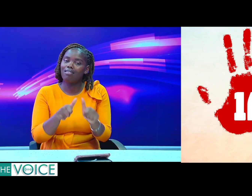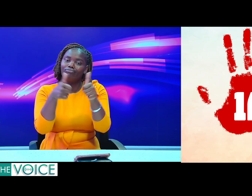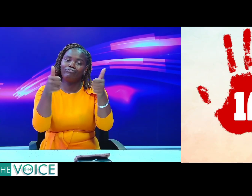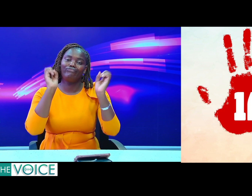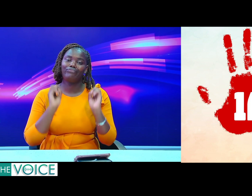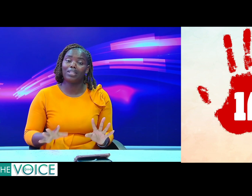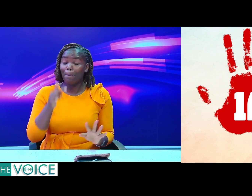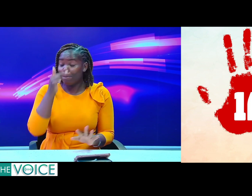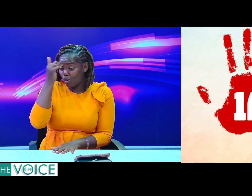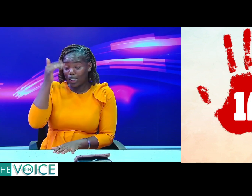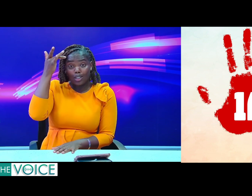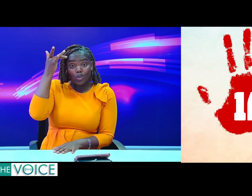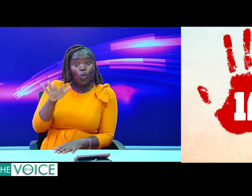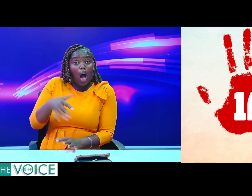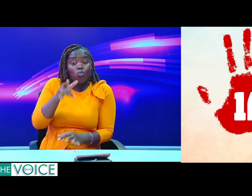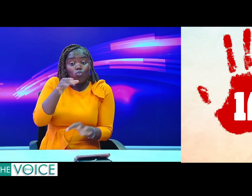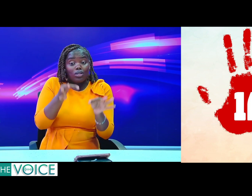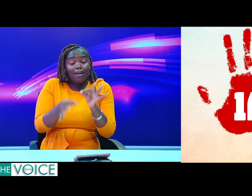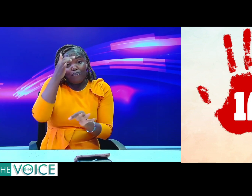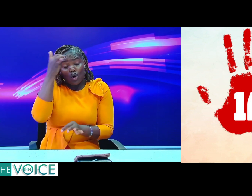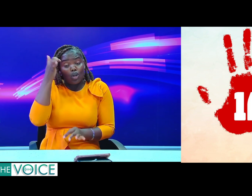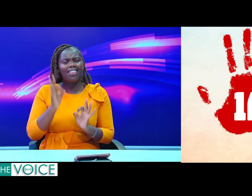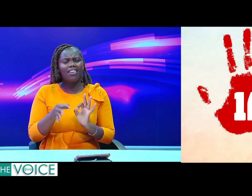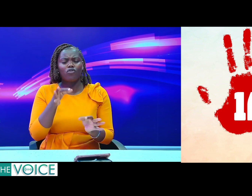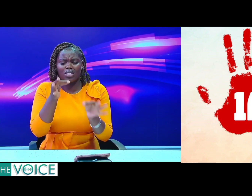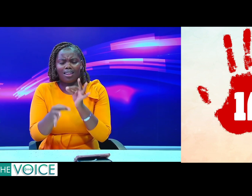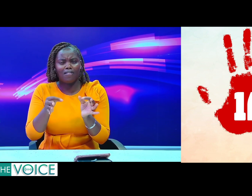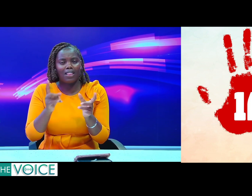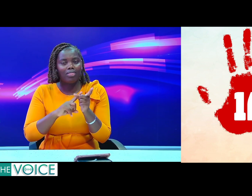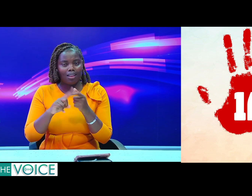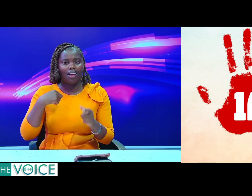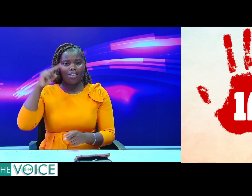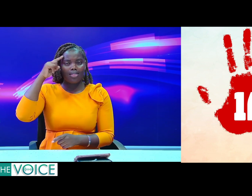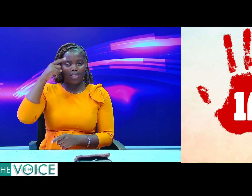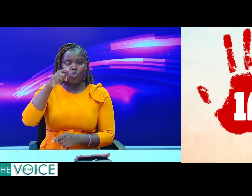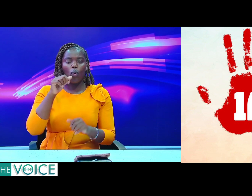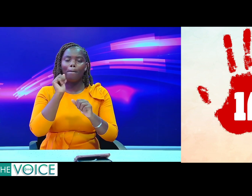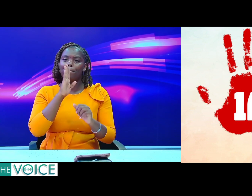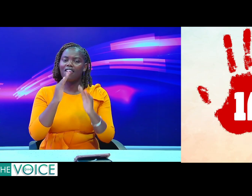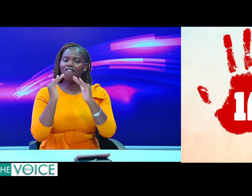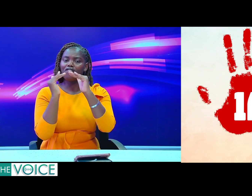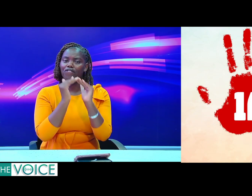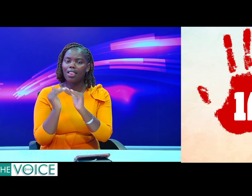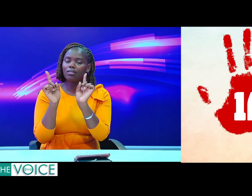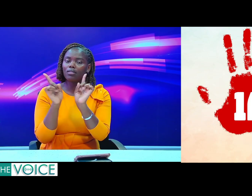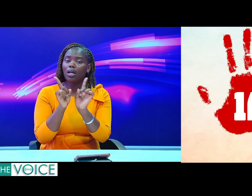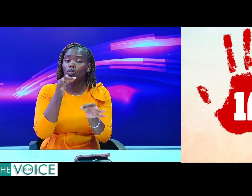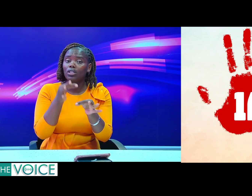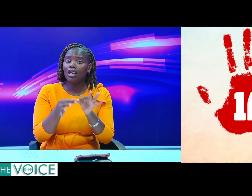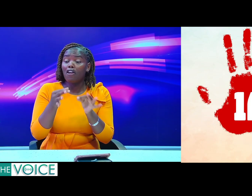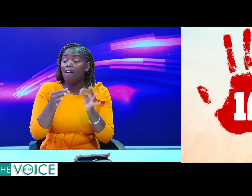is a concern to all of you, but we haven't gotten any justice till now, because we need to be just, because I believe